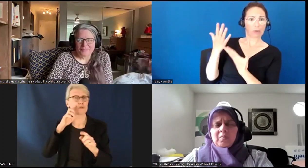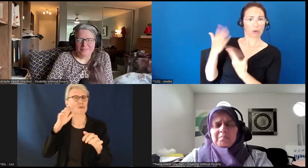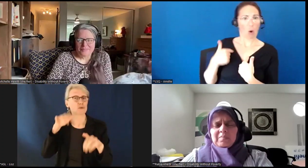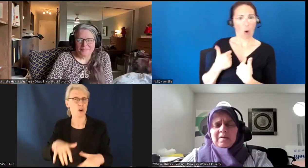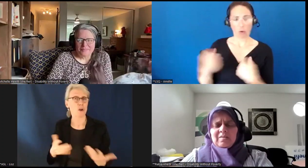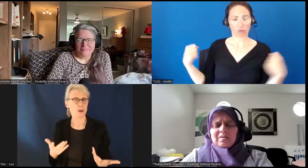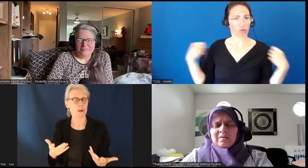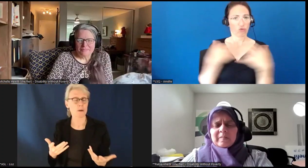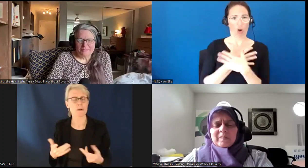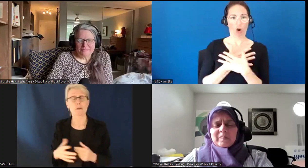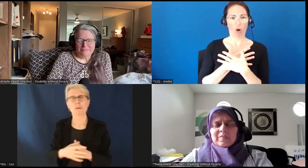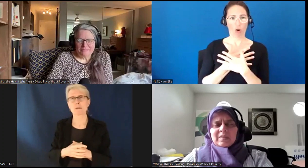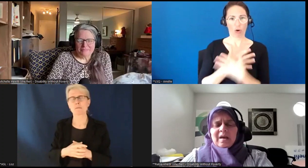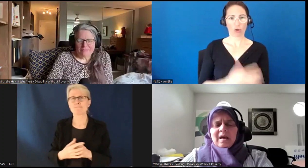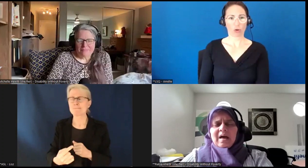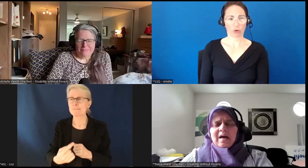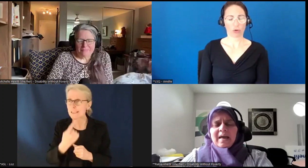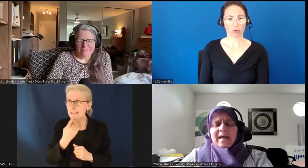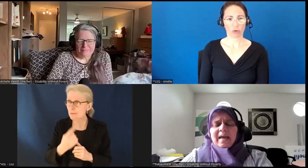Disappointment,